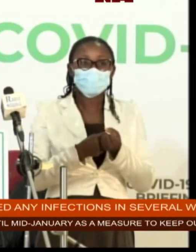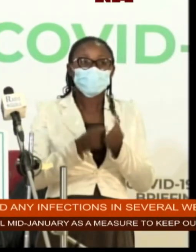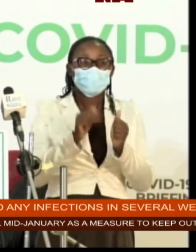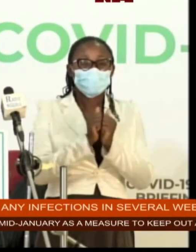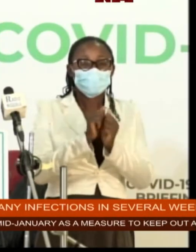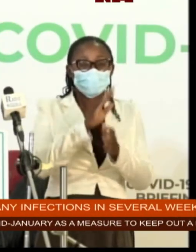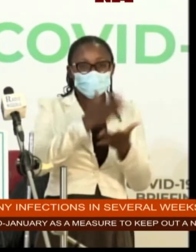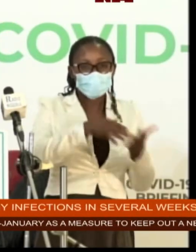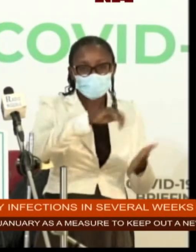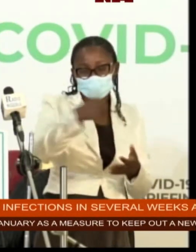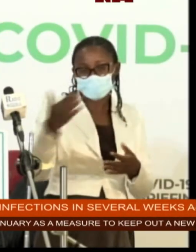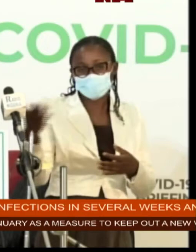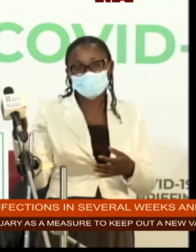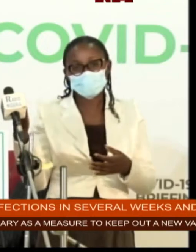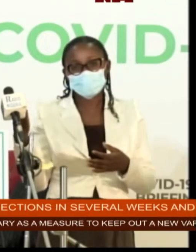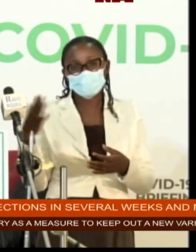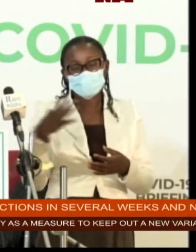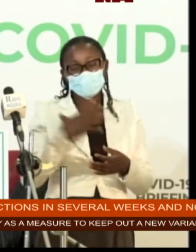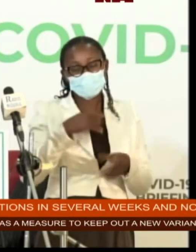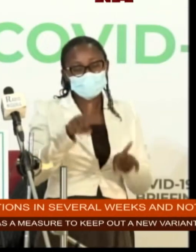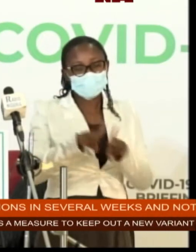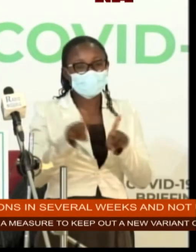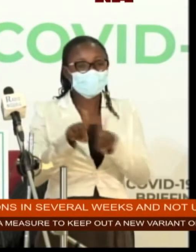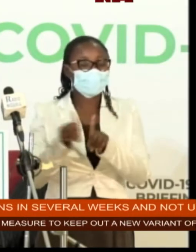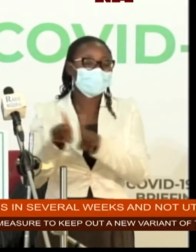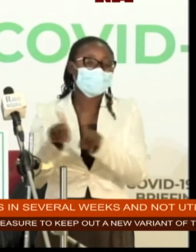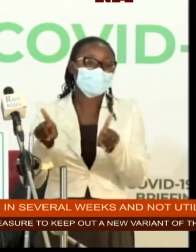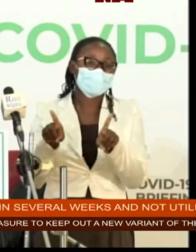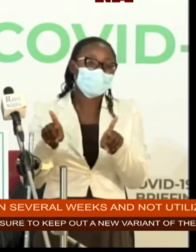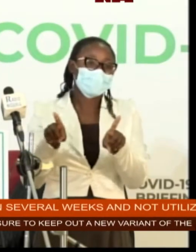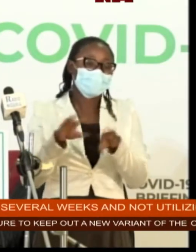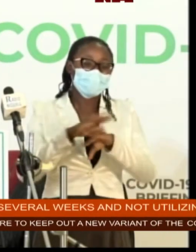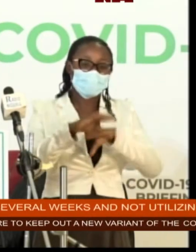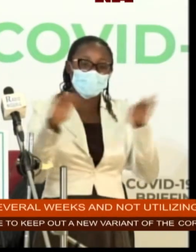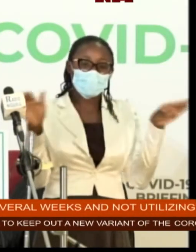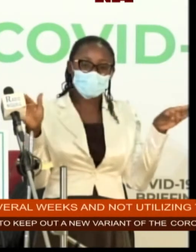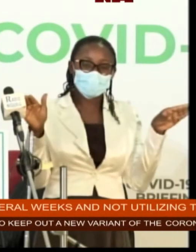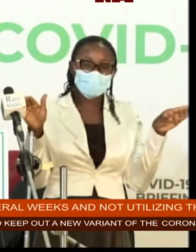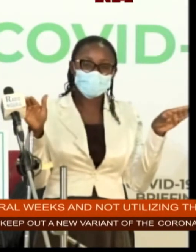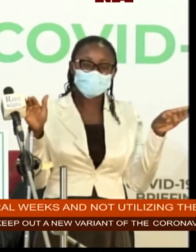several media outlets and several of these platforms